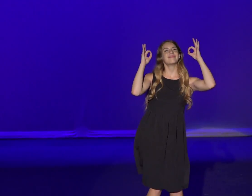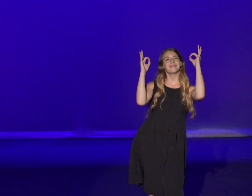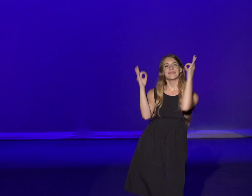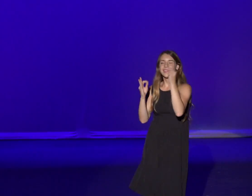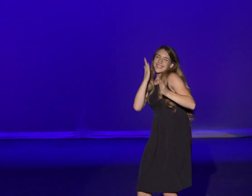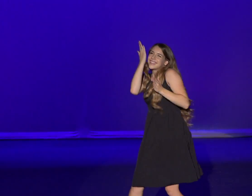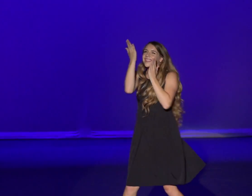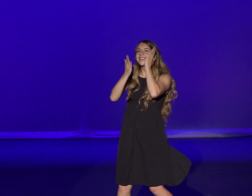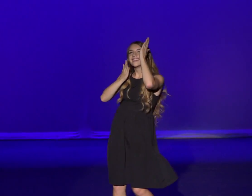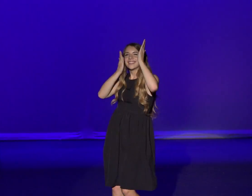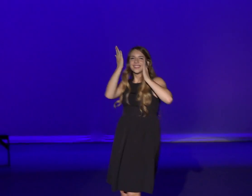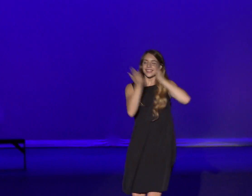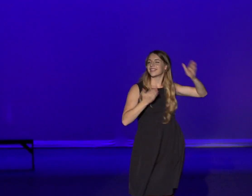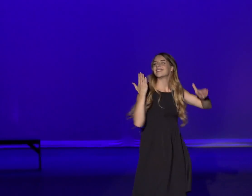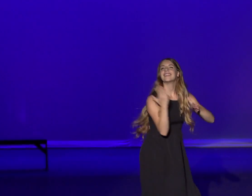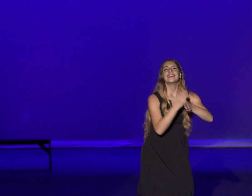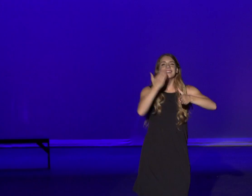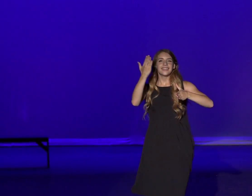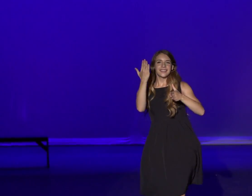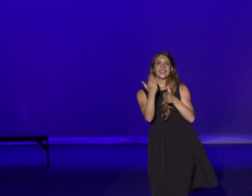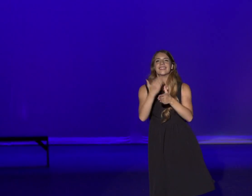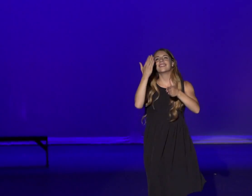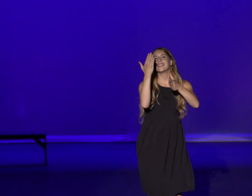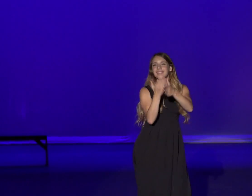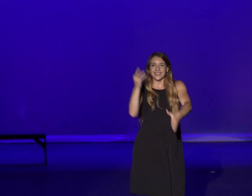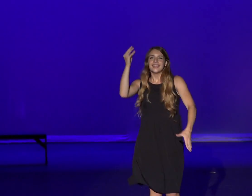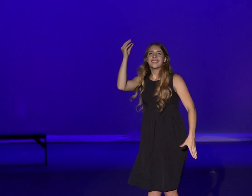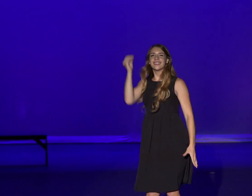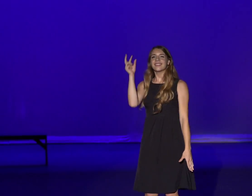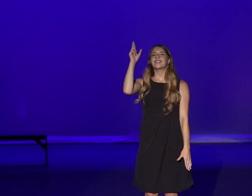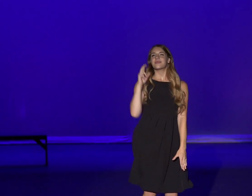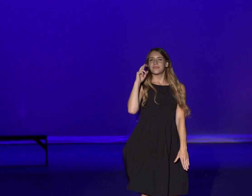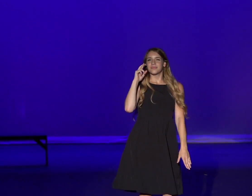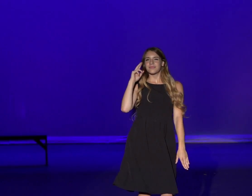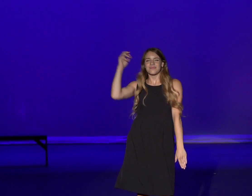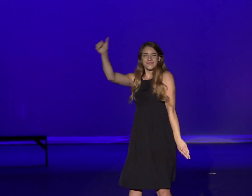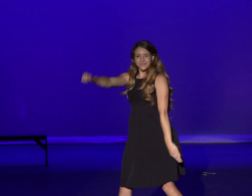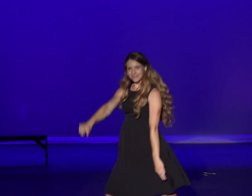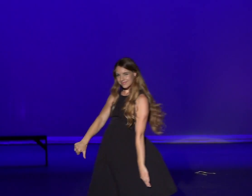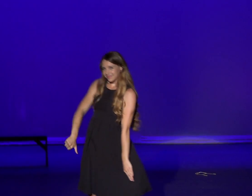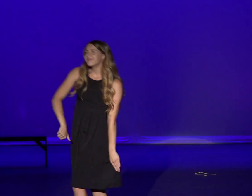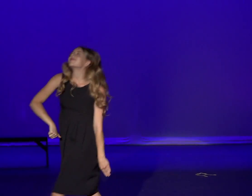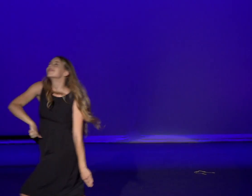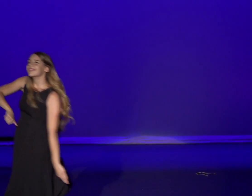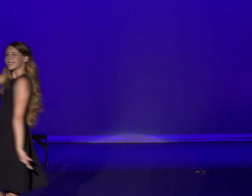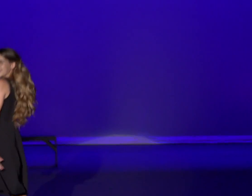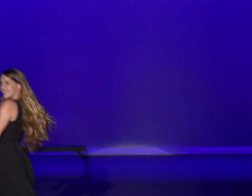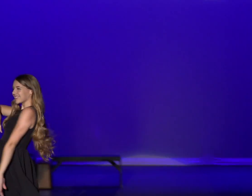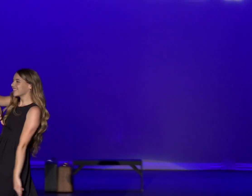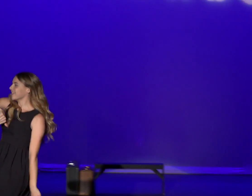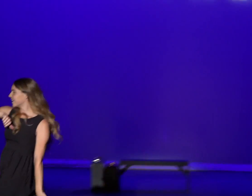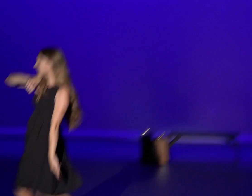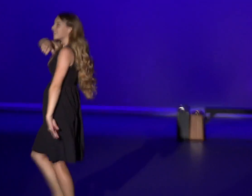A red color of nose of life's complexion The cinder of a shiny apple of it, sir